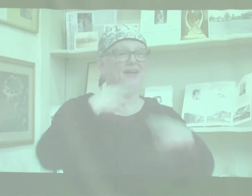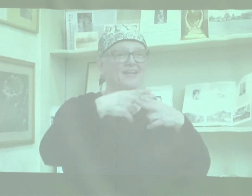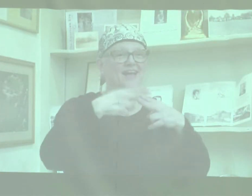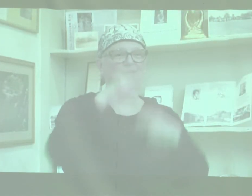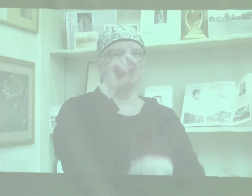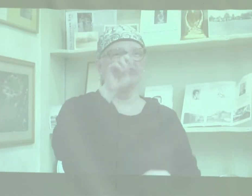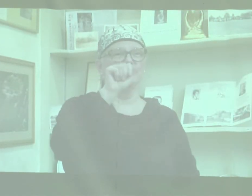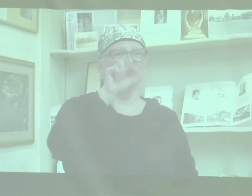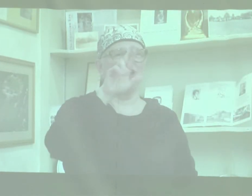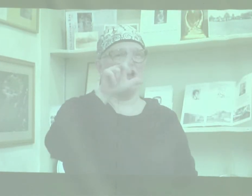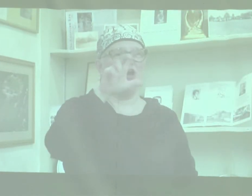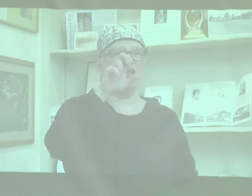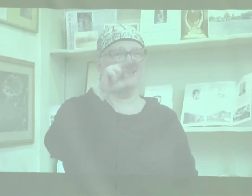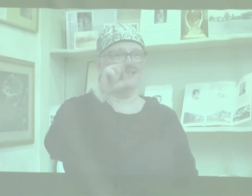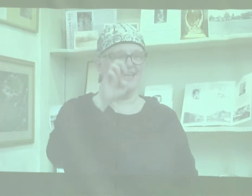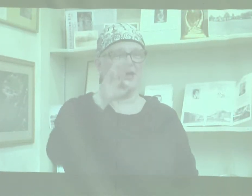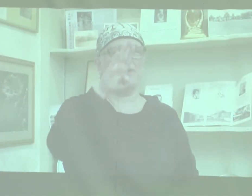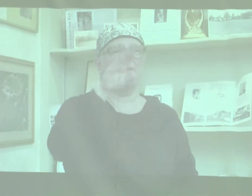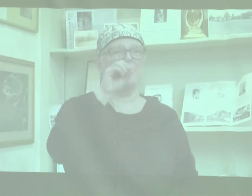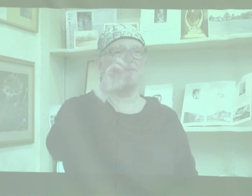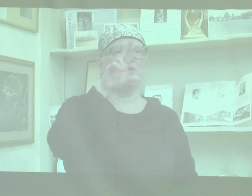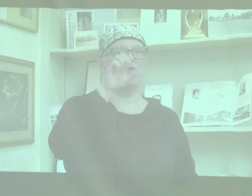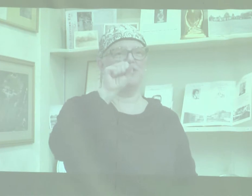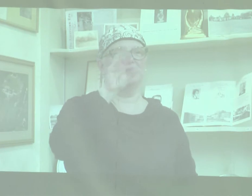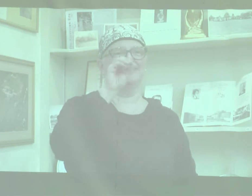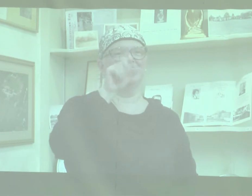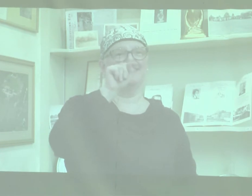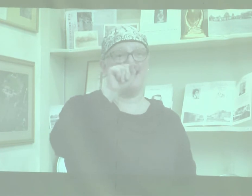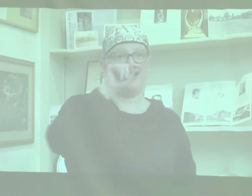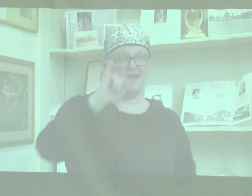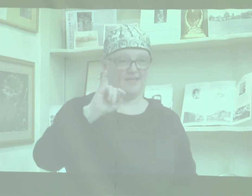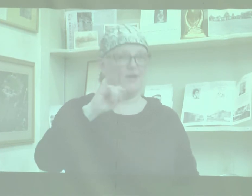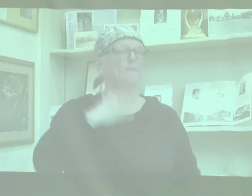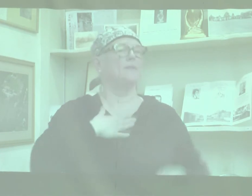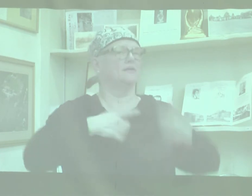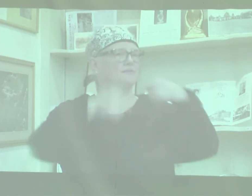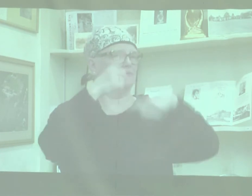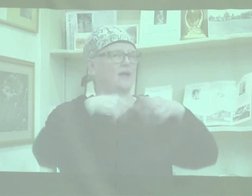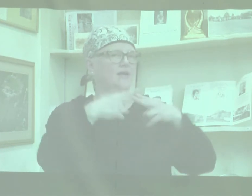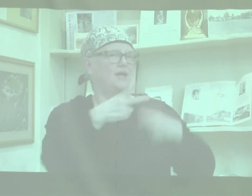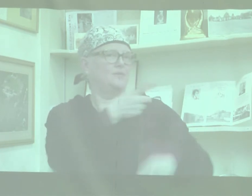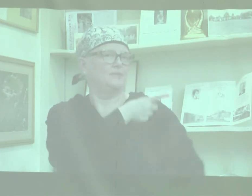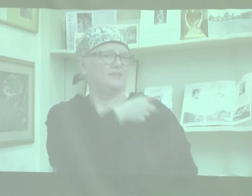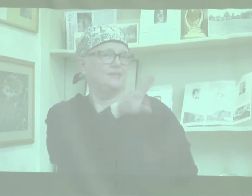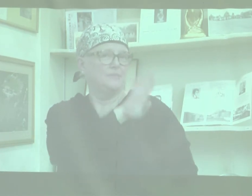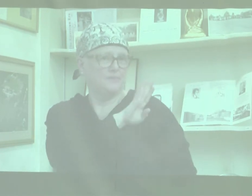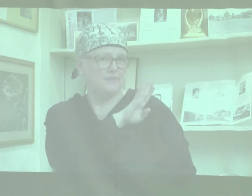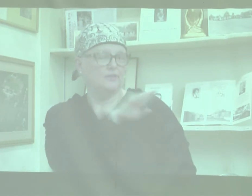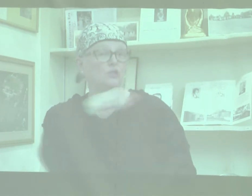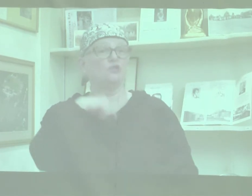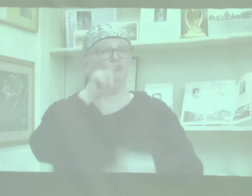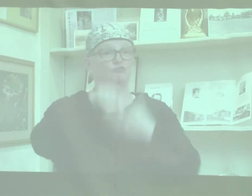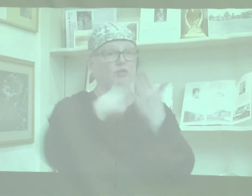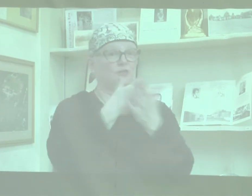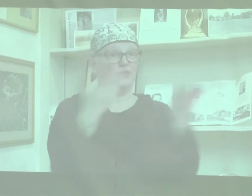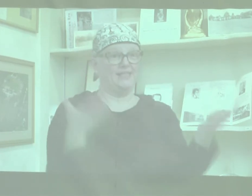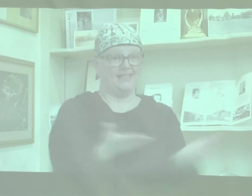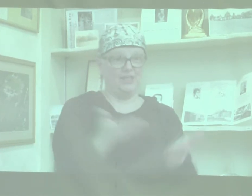Are you ready? My name is Darlene Borsati. Okay, that's better. But before we do that, there's a